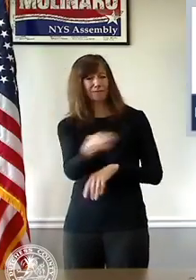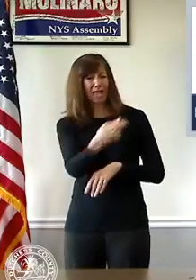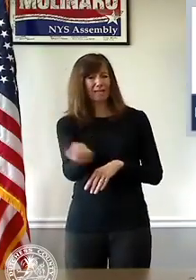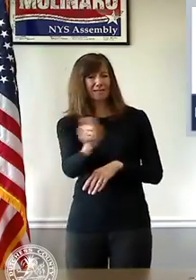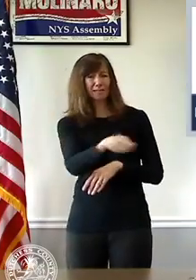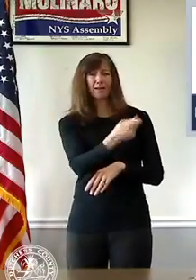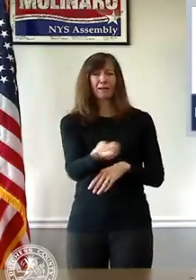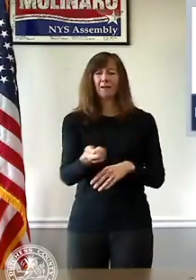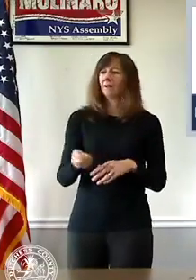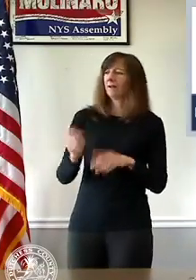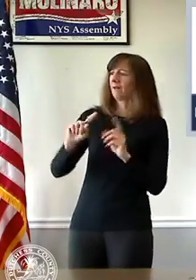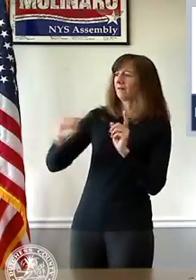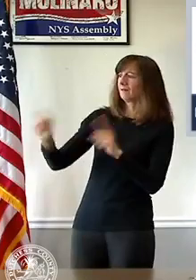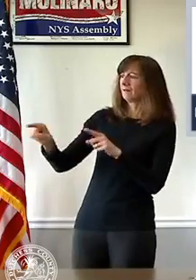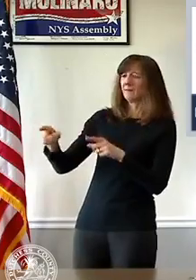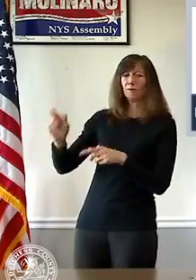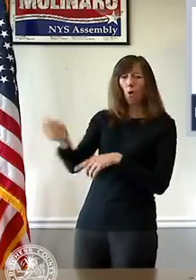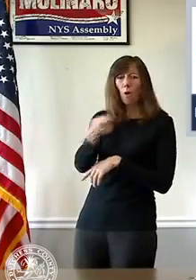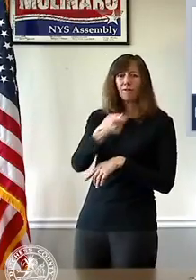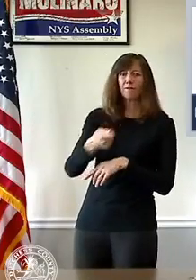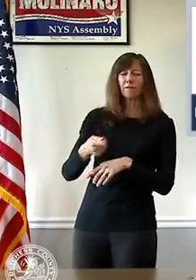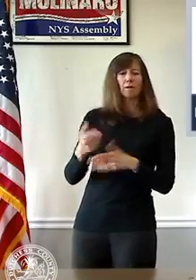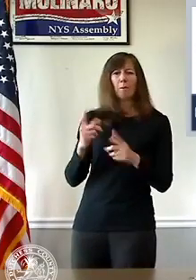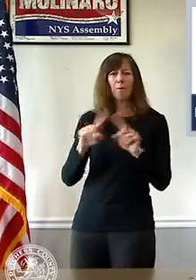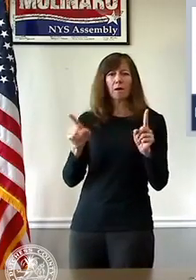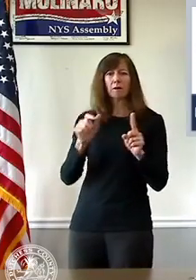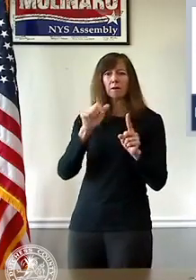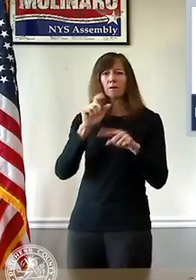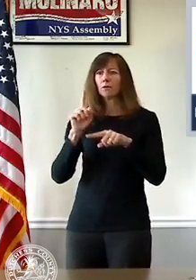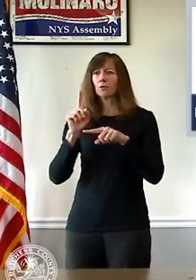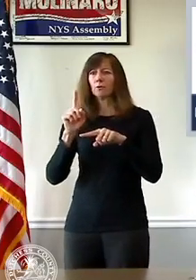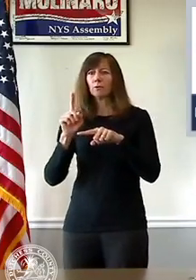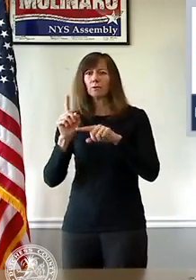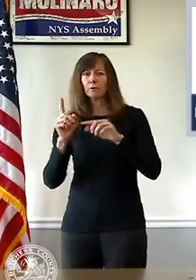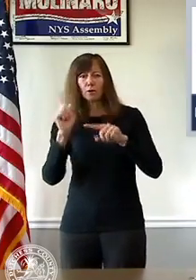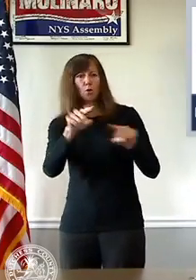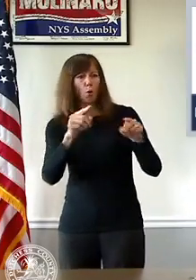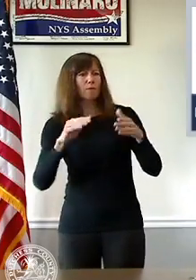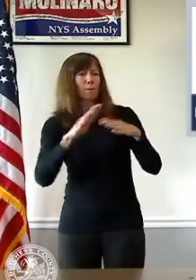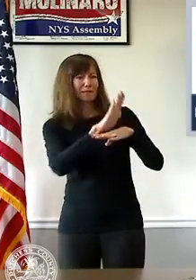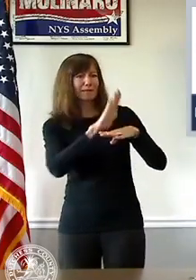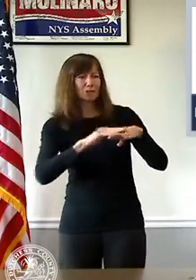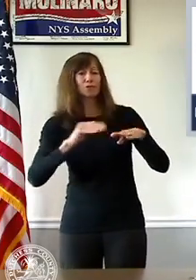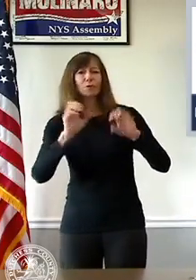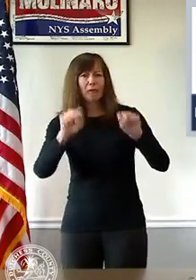beach, but you can't have soccer practice? I coach my son's team. We believe